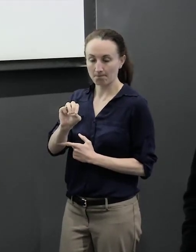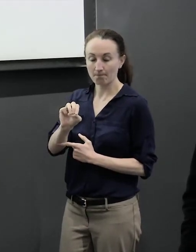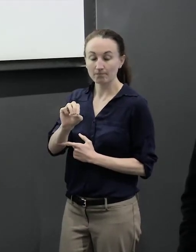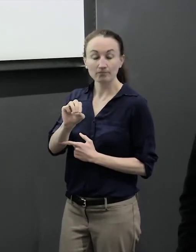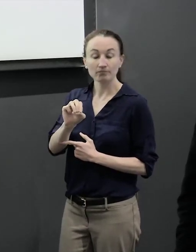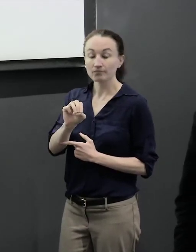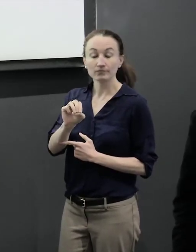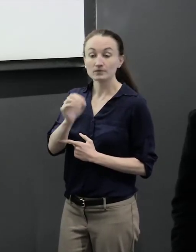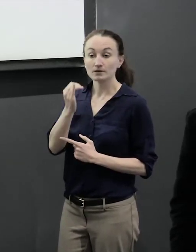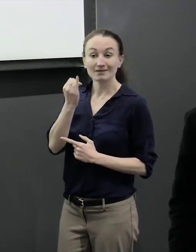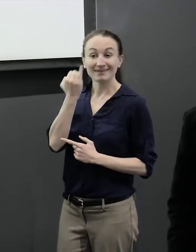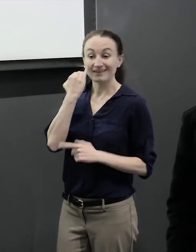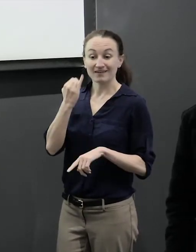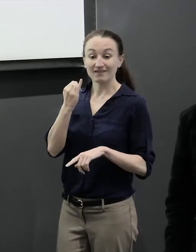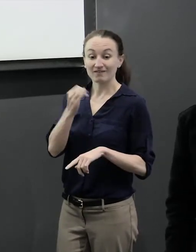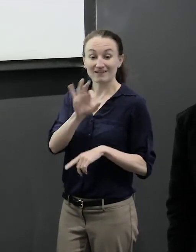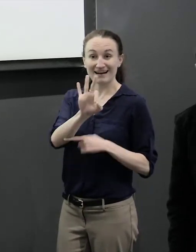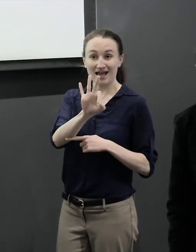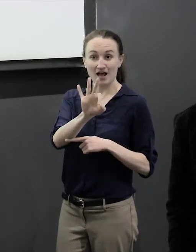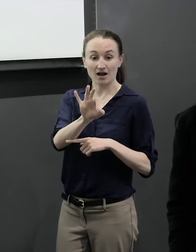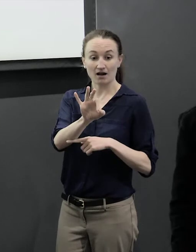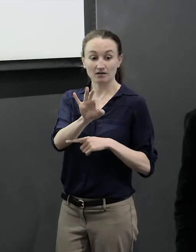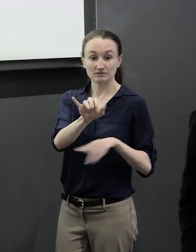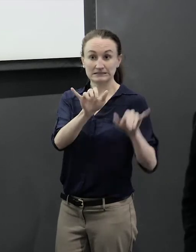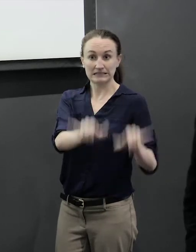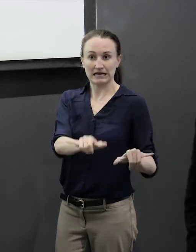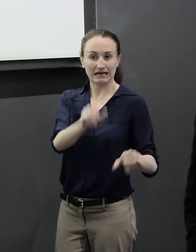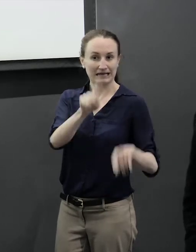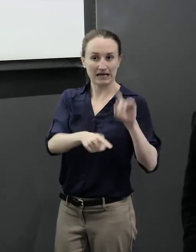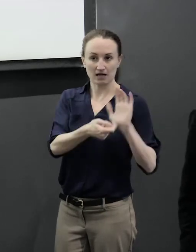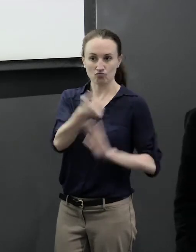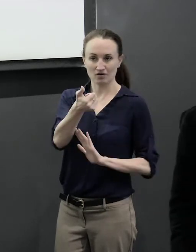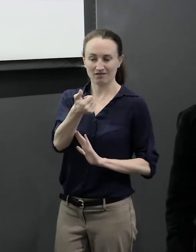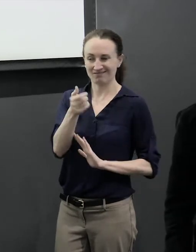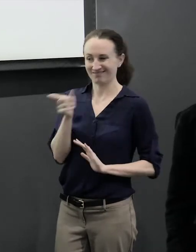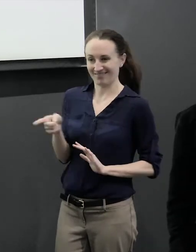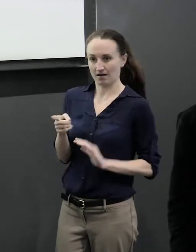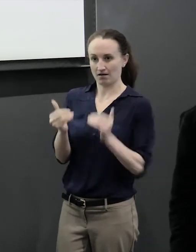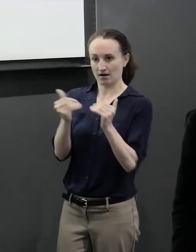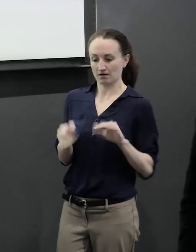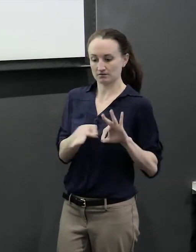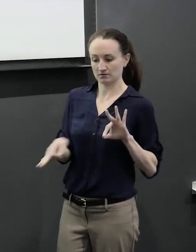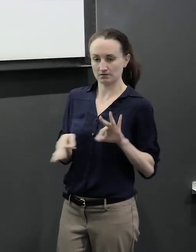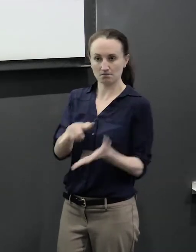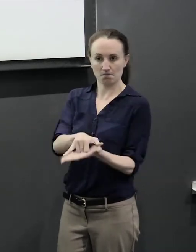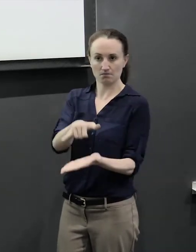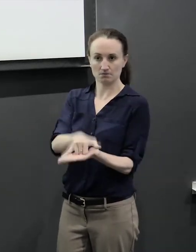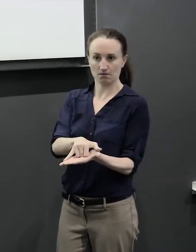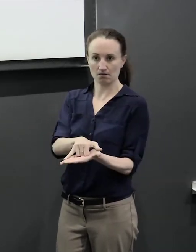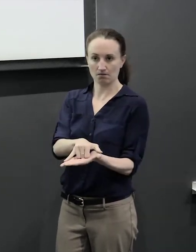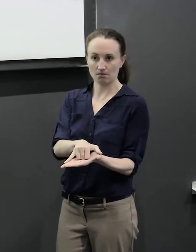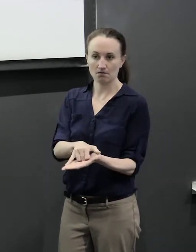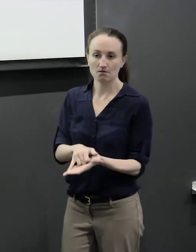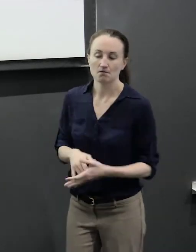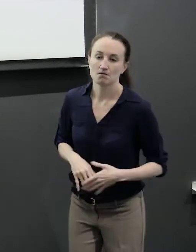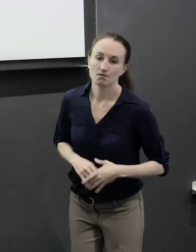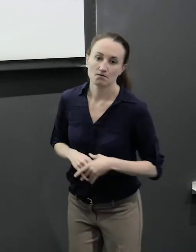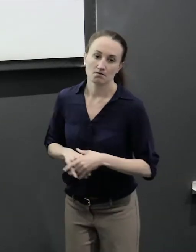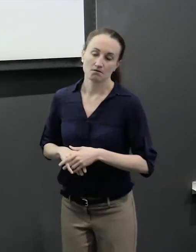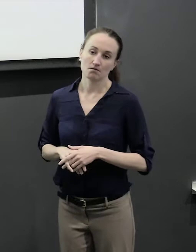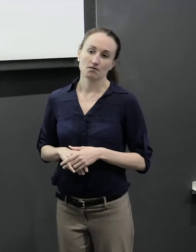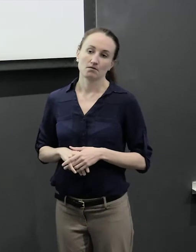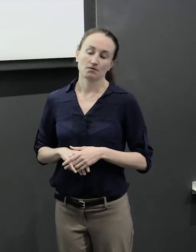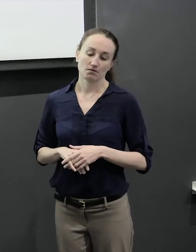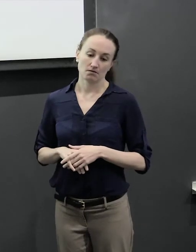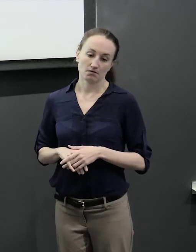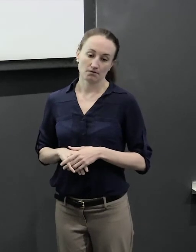If you cannot get rid of the numeral, the plural, this should be impossible. And you know, in the work I did on